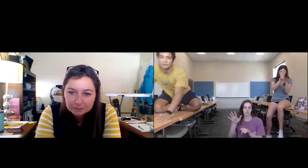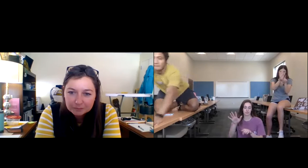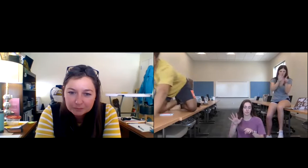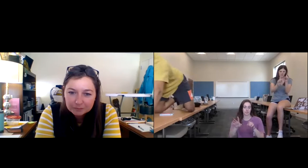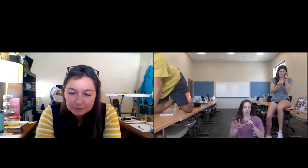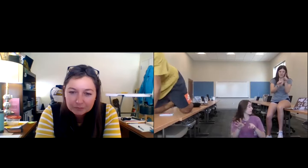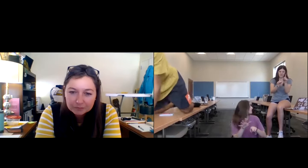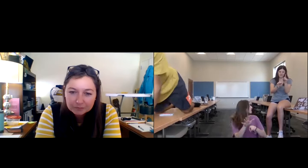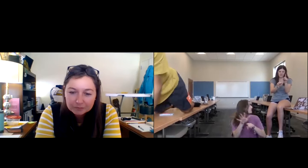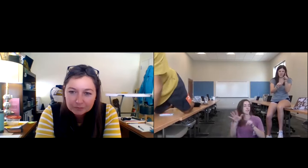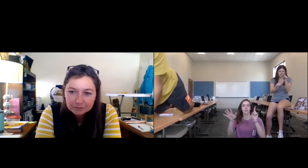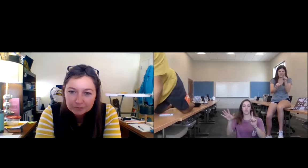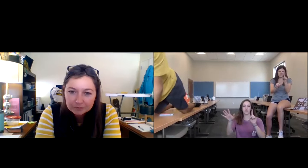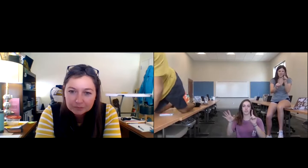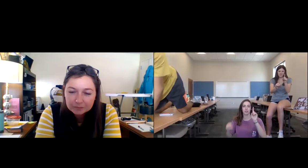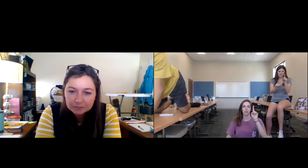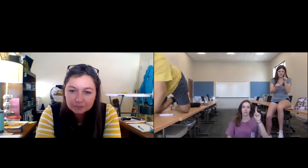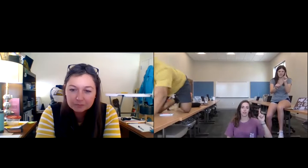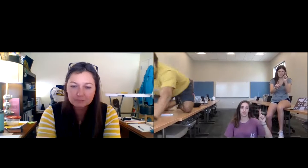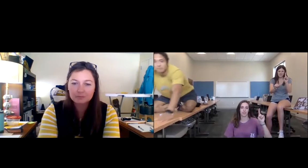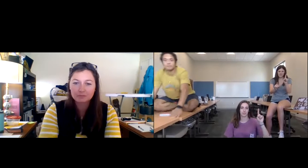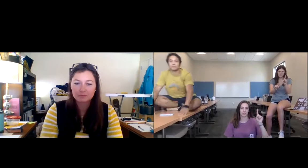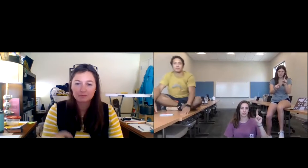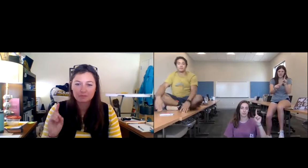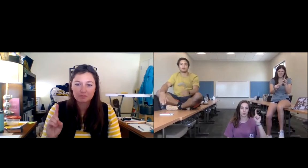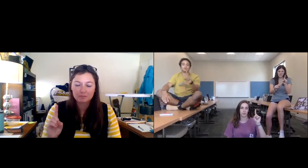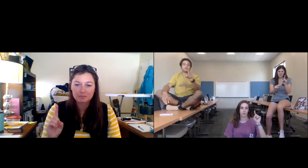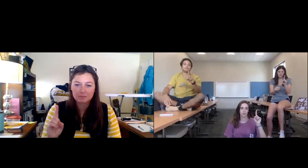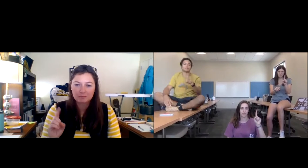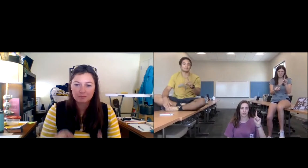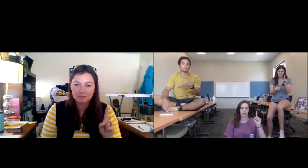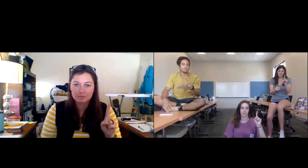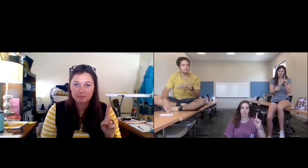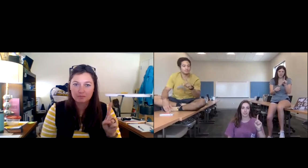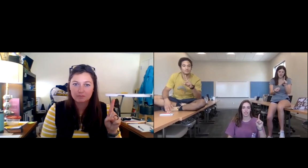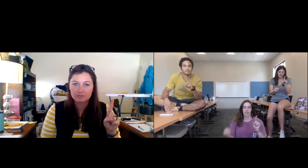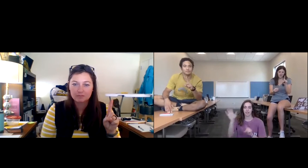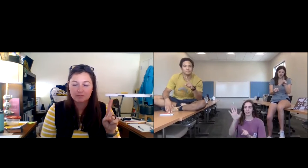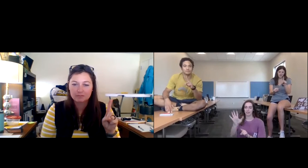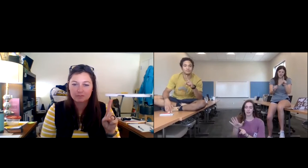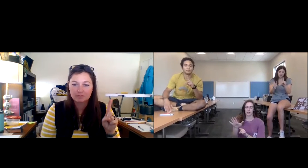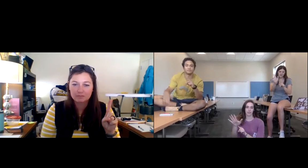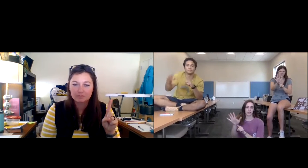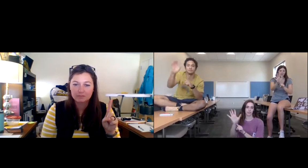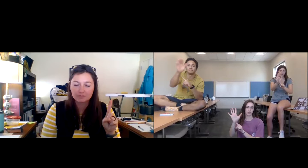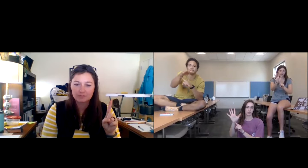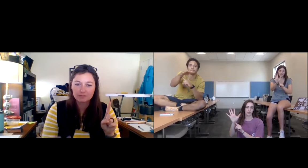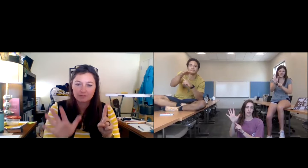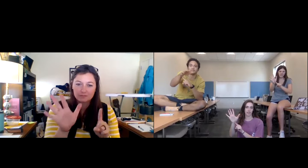Yeah. So you take one finger and you put your pointer finger up, and the other one you do a